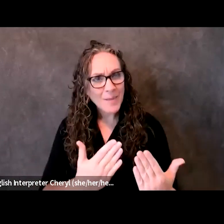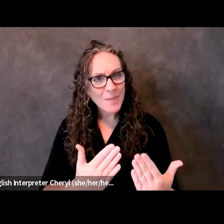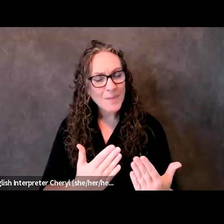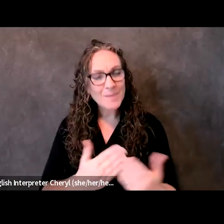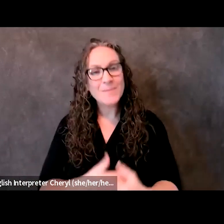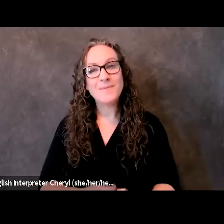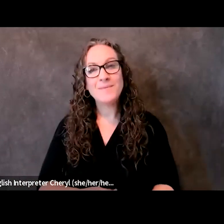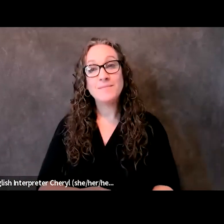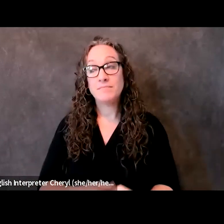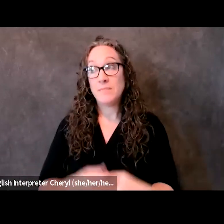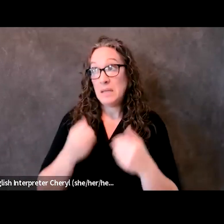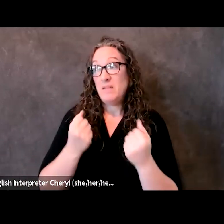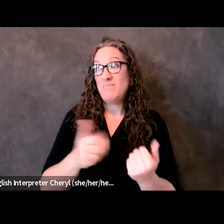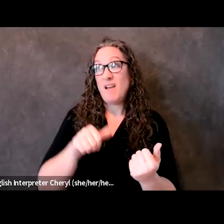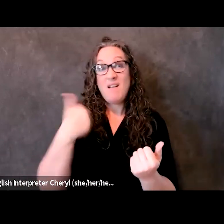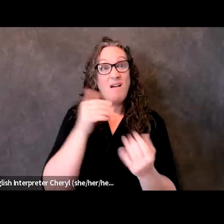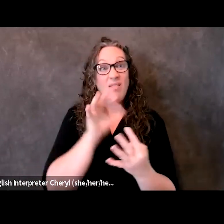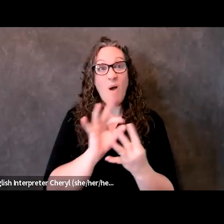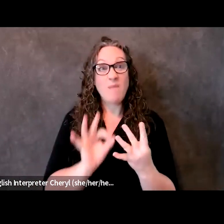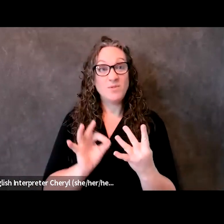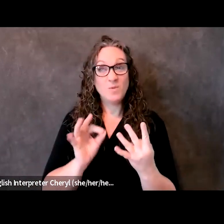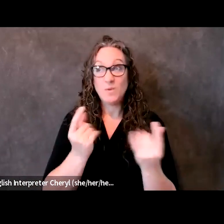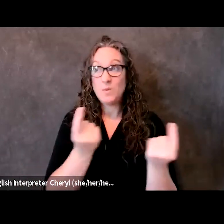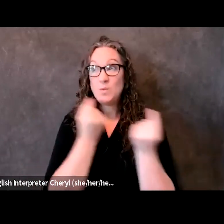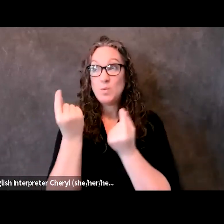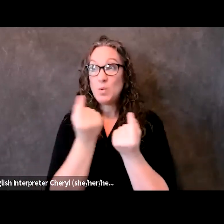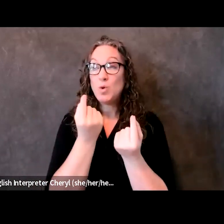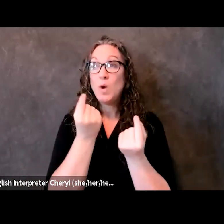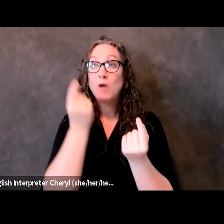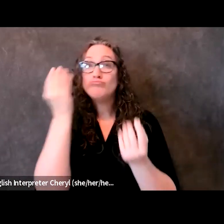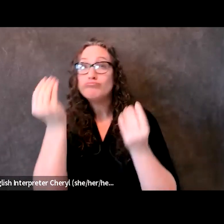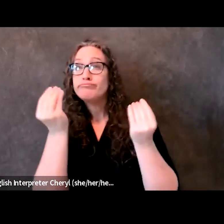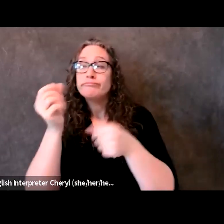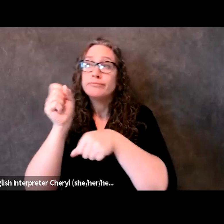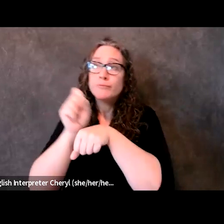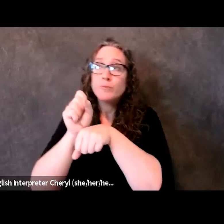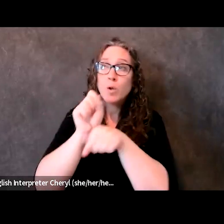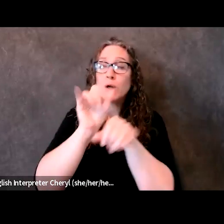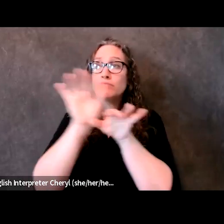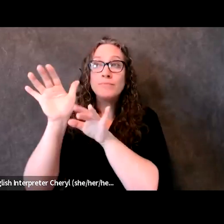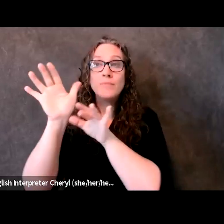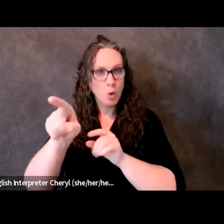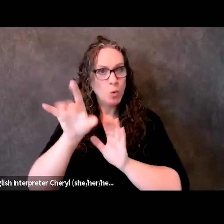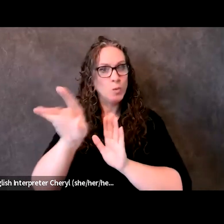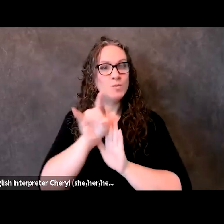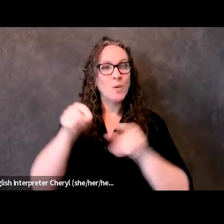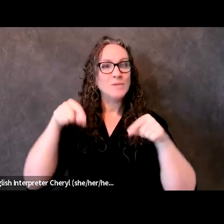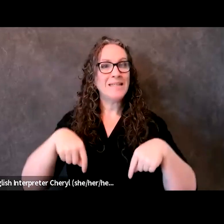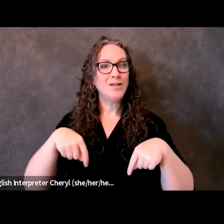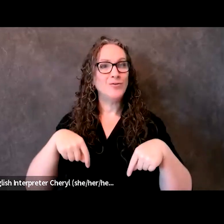lot of places you could be right now, and you're choosing to be here. So thank you for that.